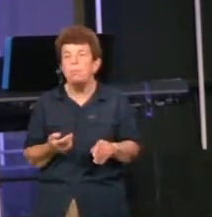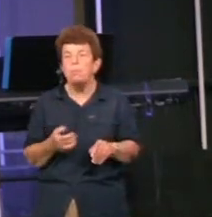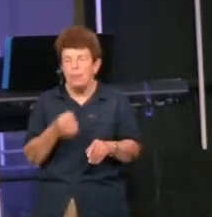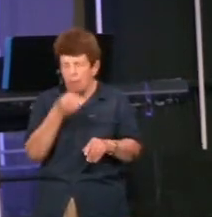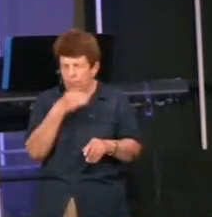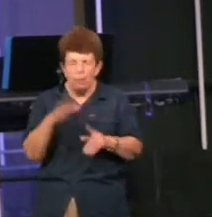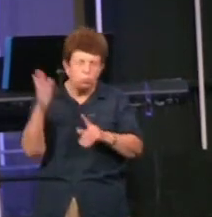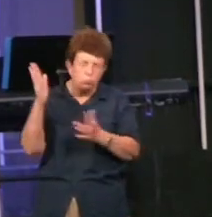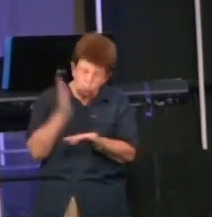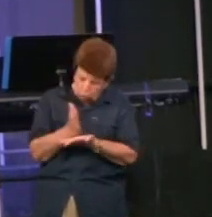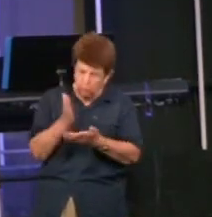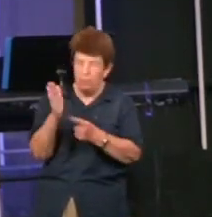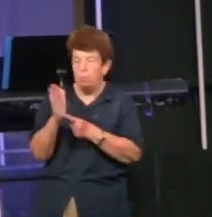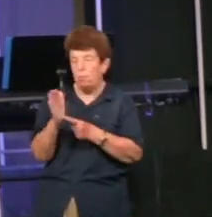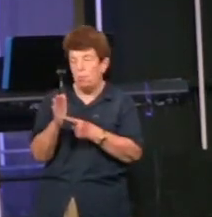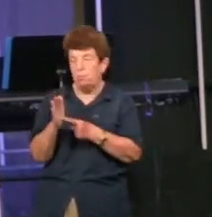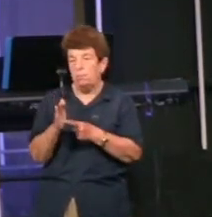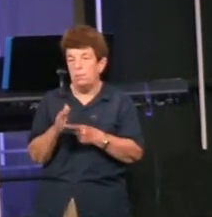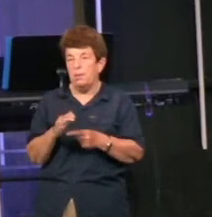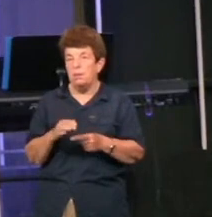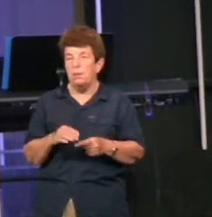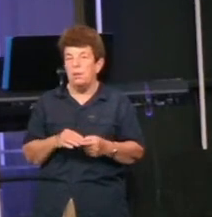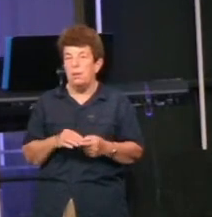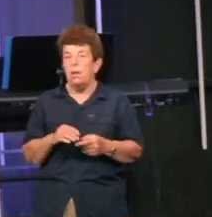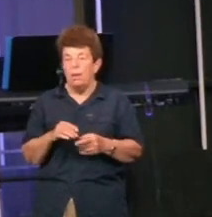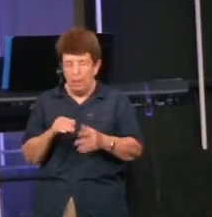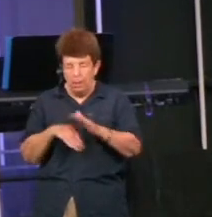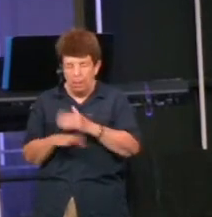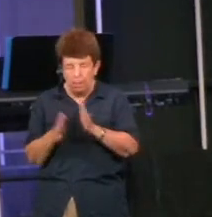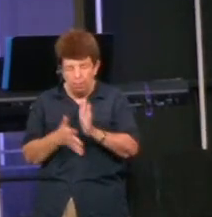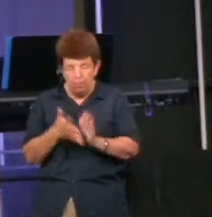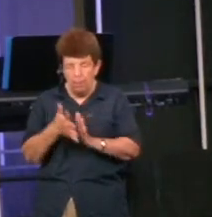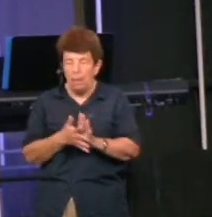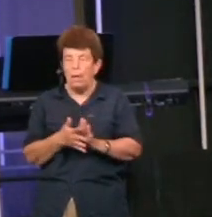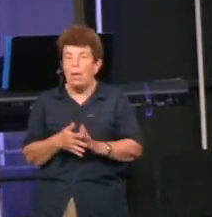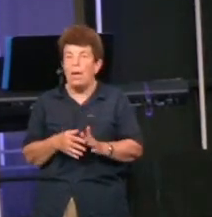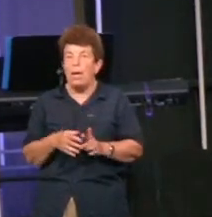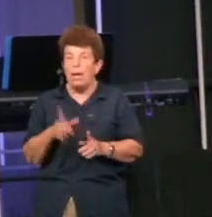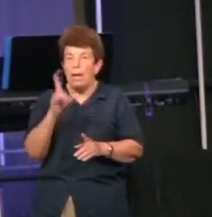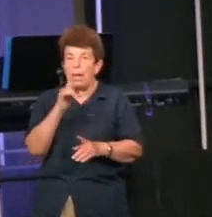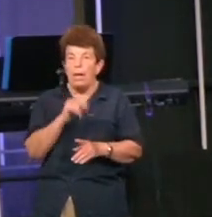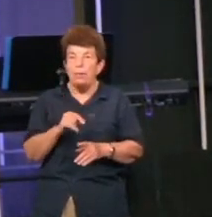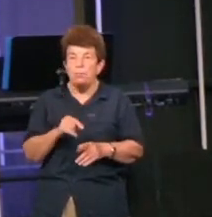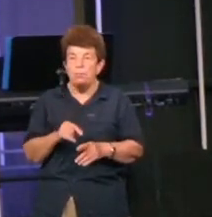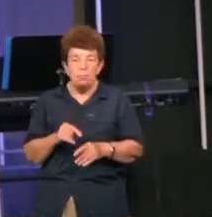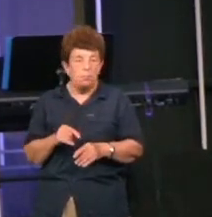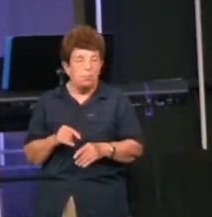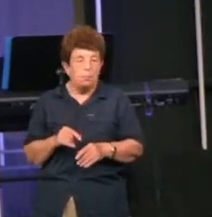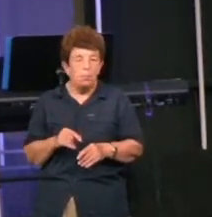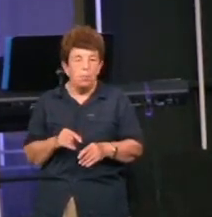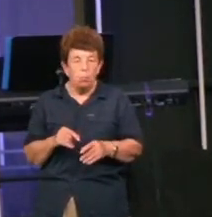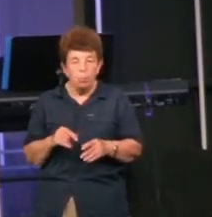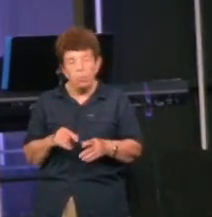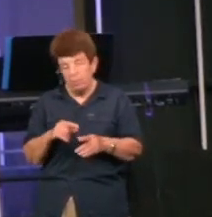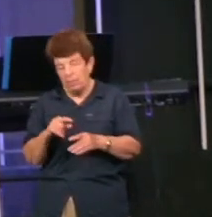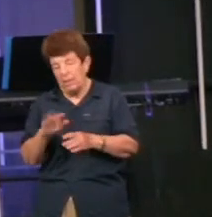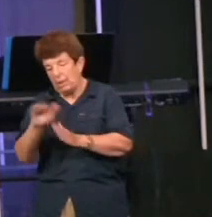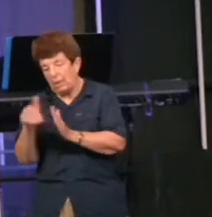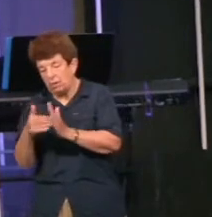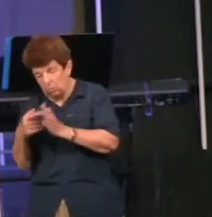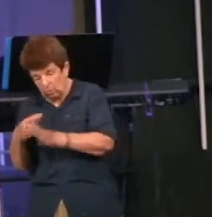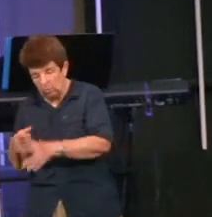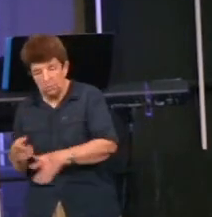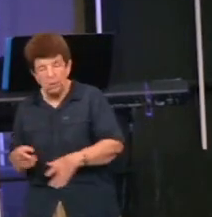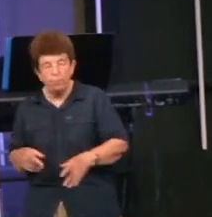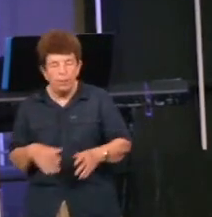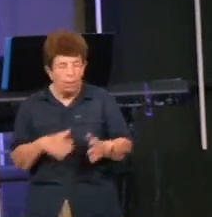but significant in its meaning and its implications. See, by being the bread of